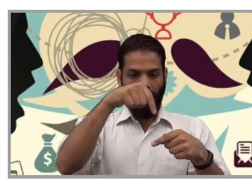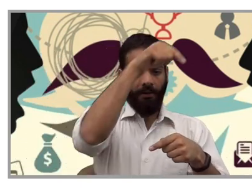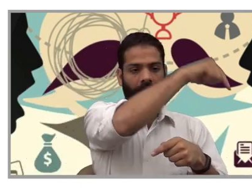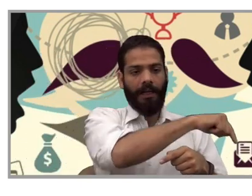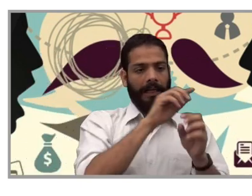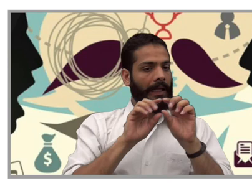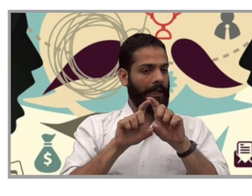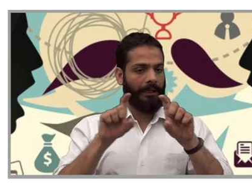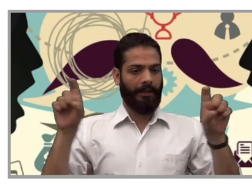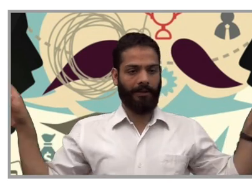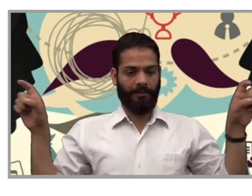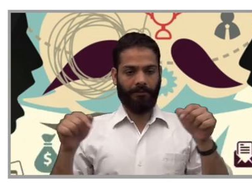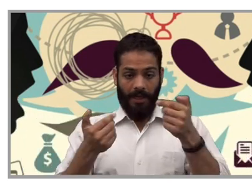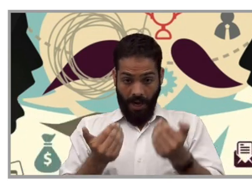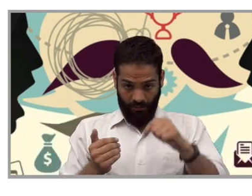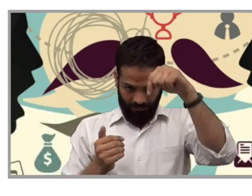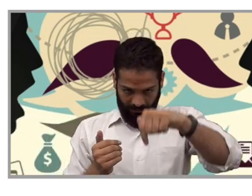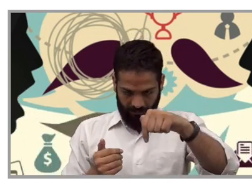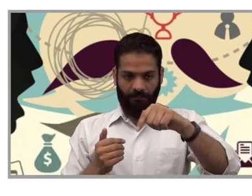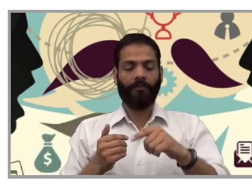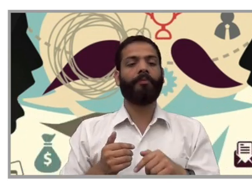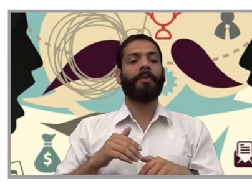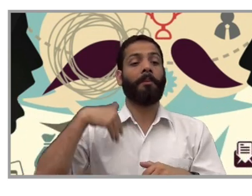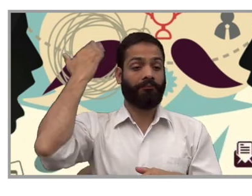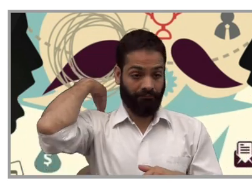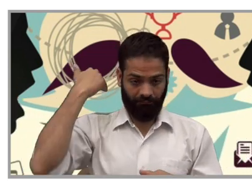of nose groove for women.